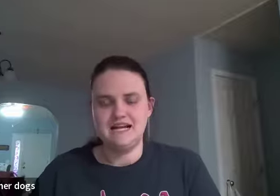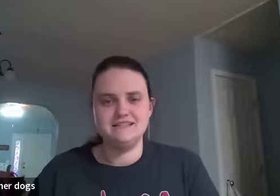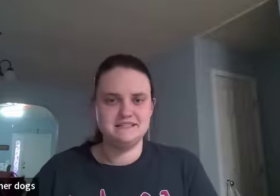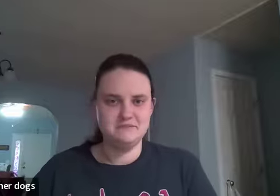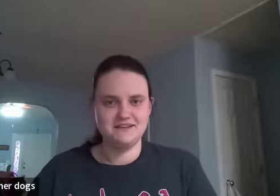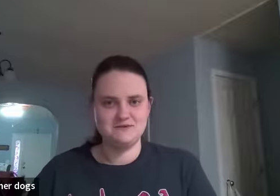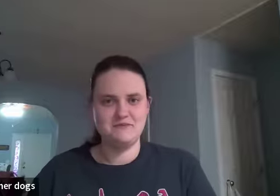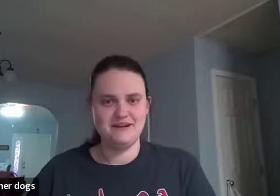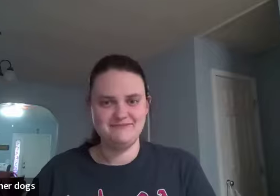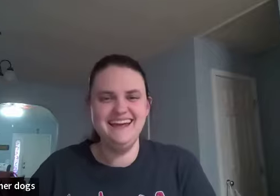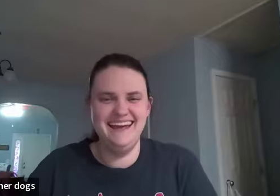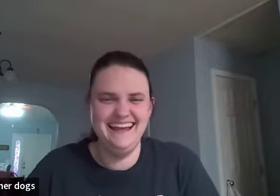I see typing, that's why I'm waiting.